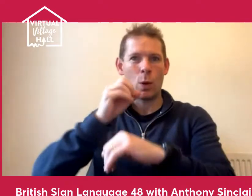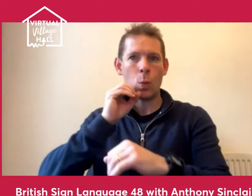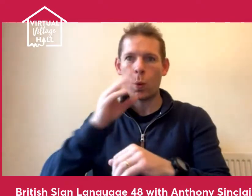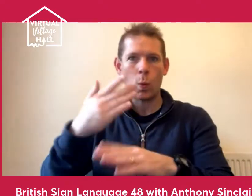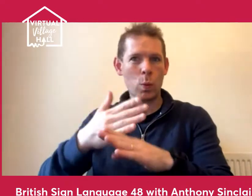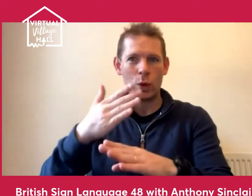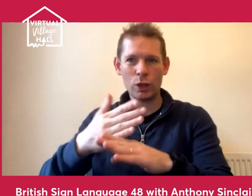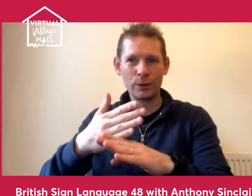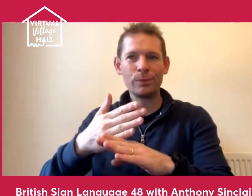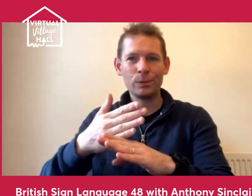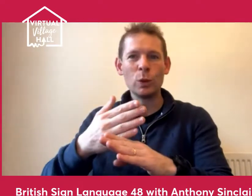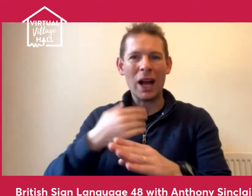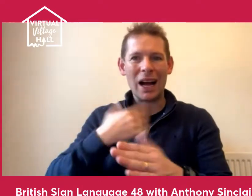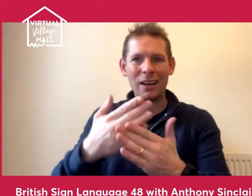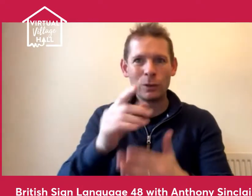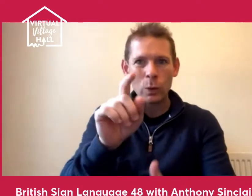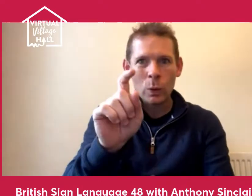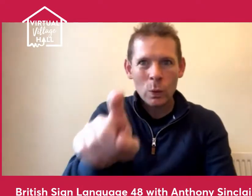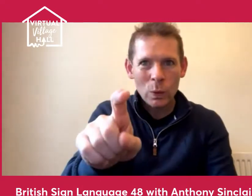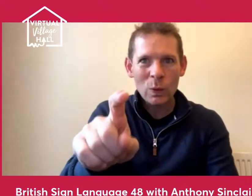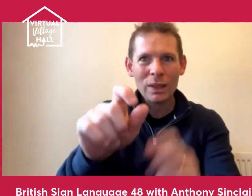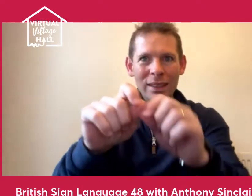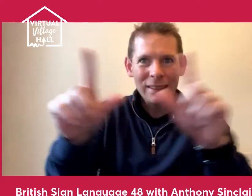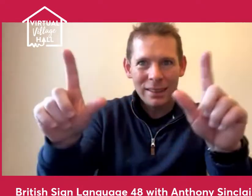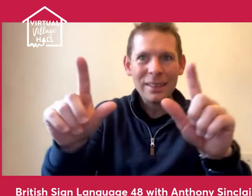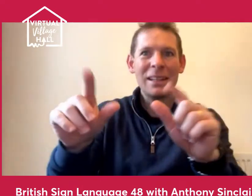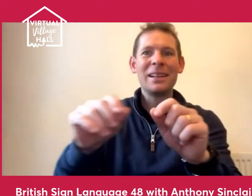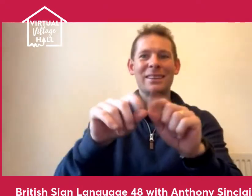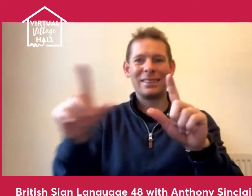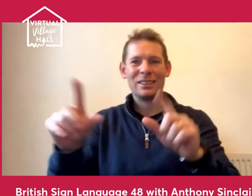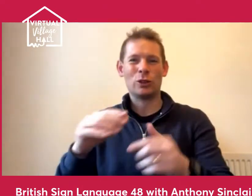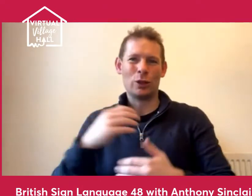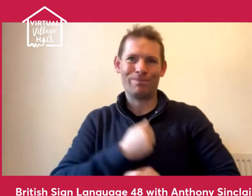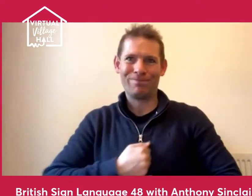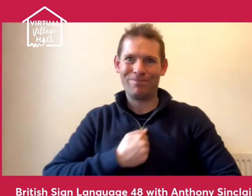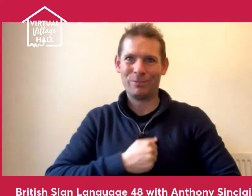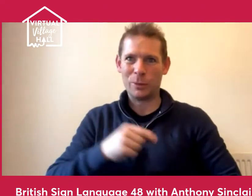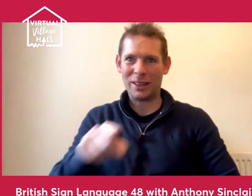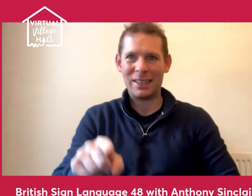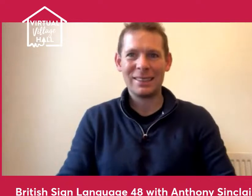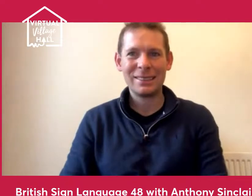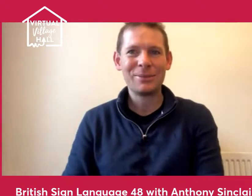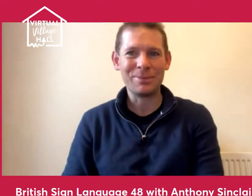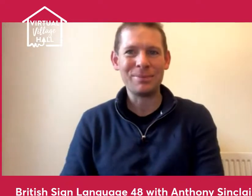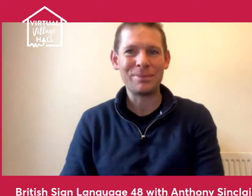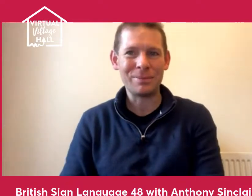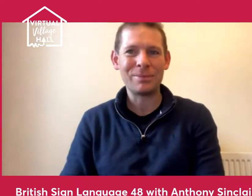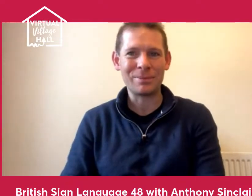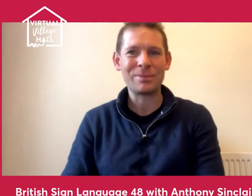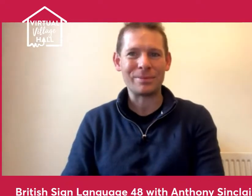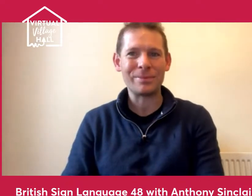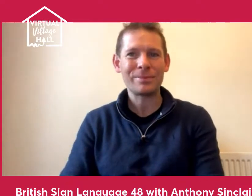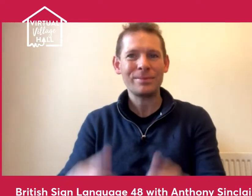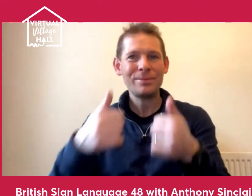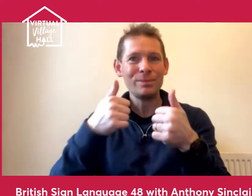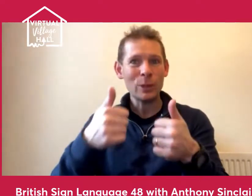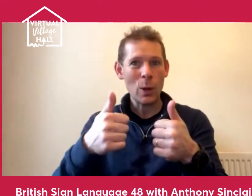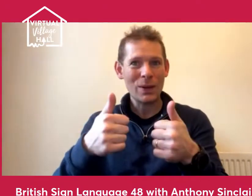my laptop camera just for some reason will not connect to this platform. So I'm sort of backwards and forwards checking the comments on